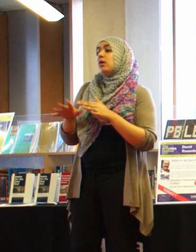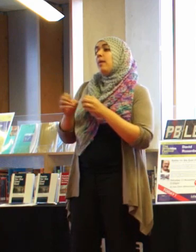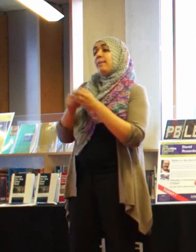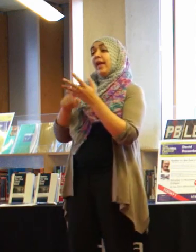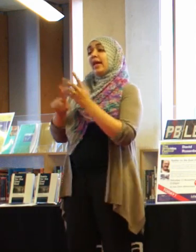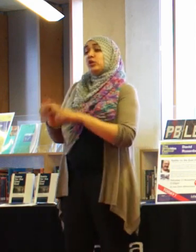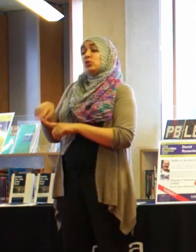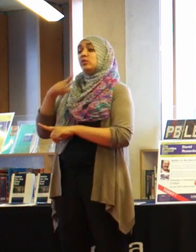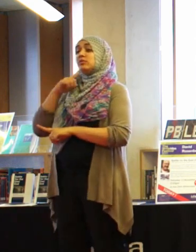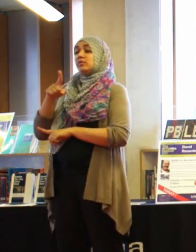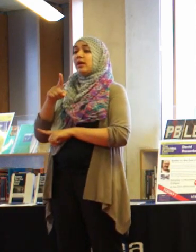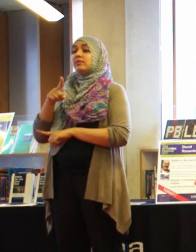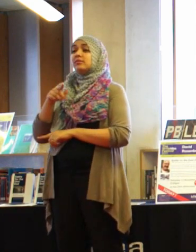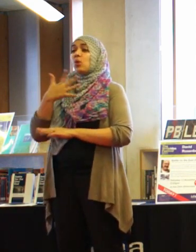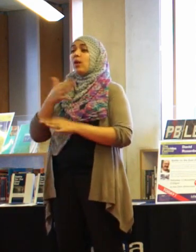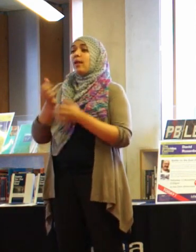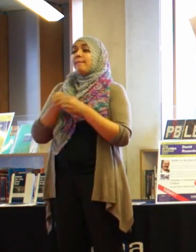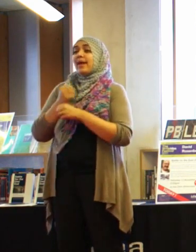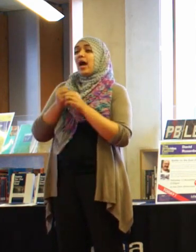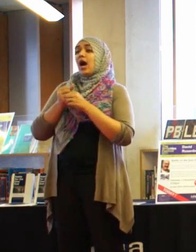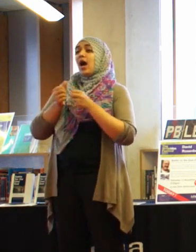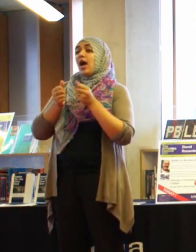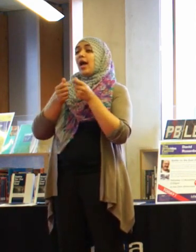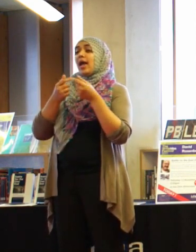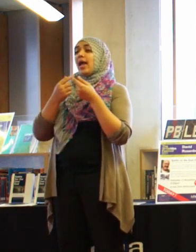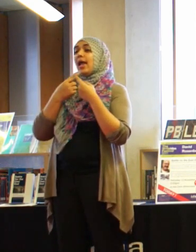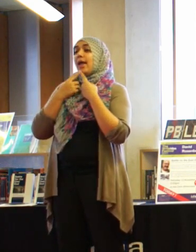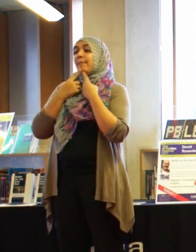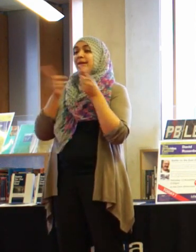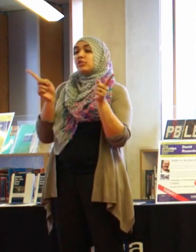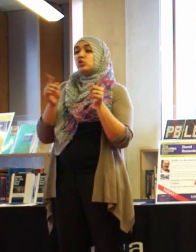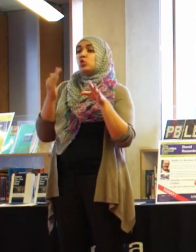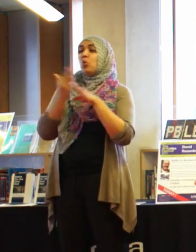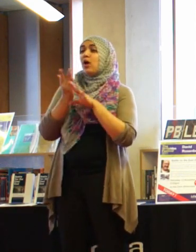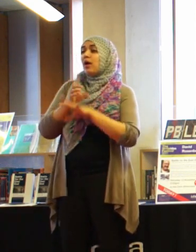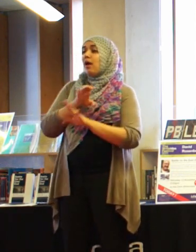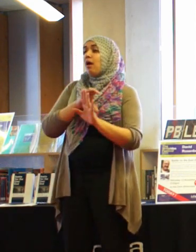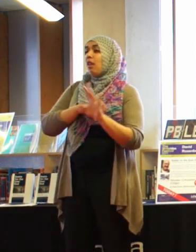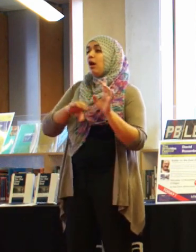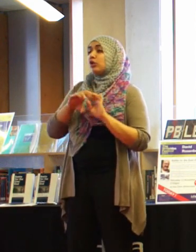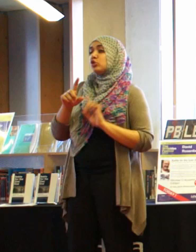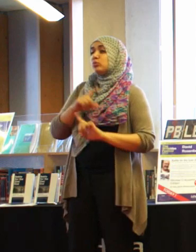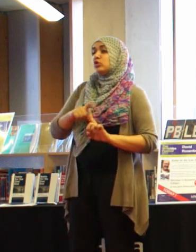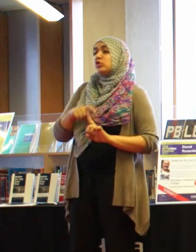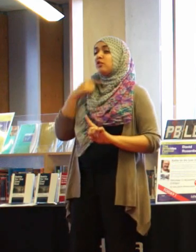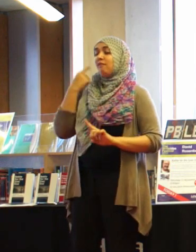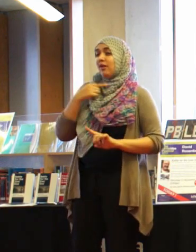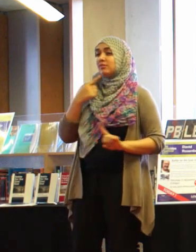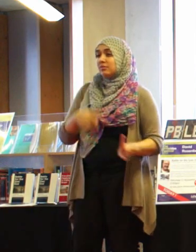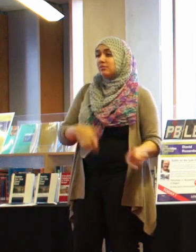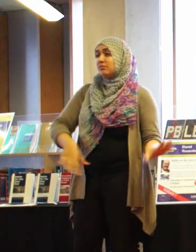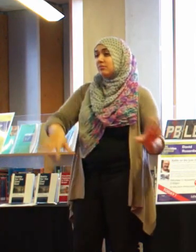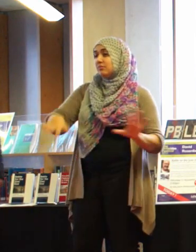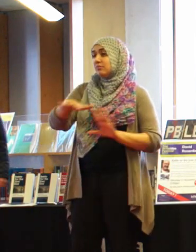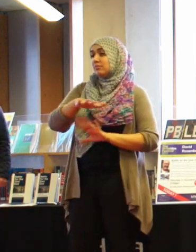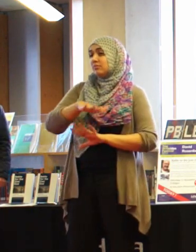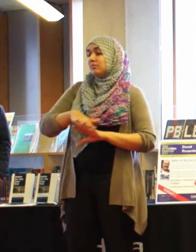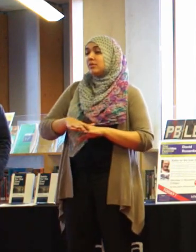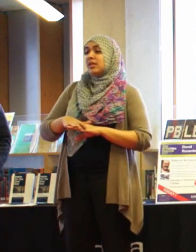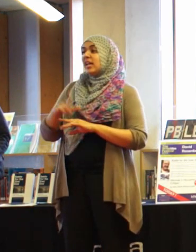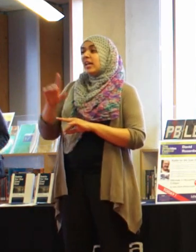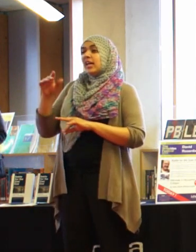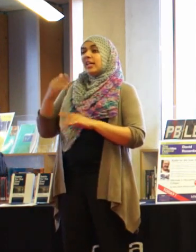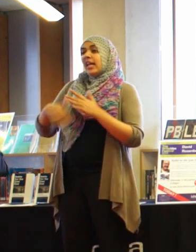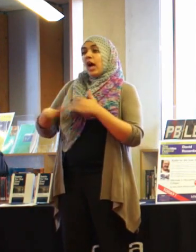now take a populist message to the working class communities of London. He wasn't so concerned with getting the